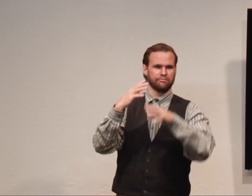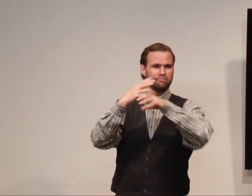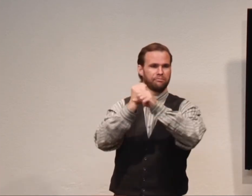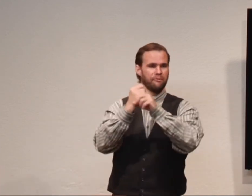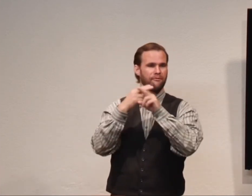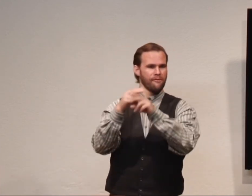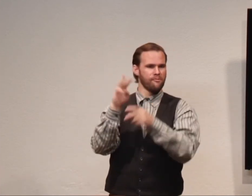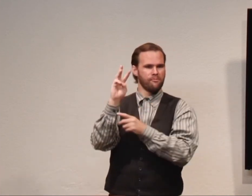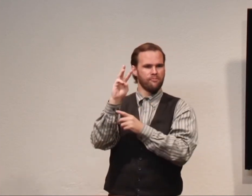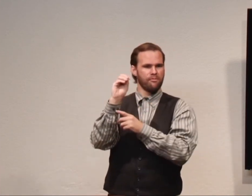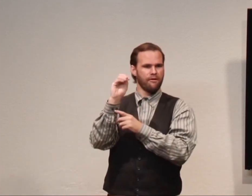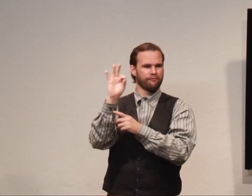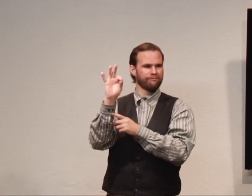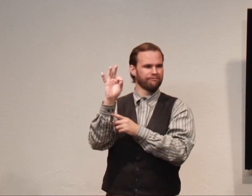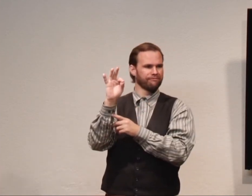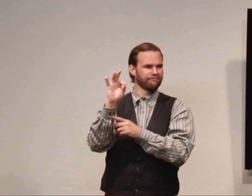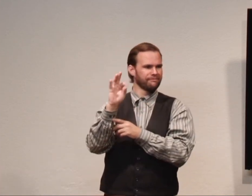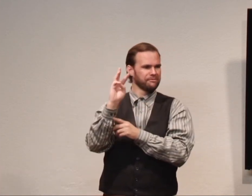Saturday.